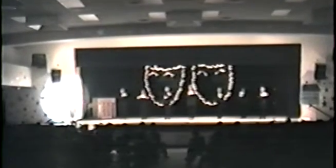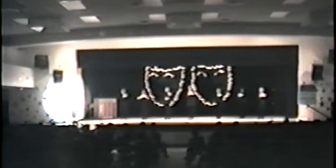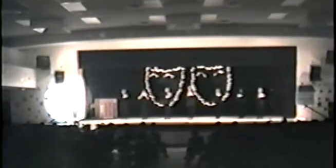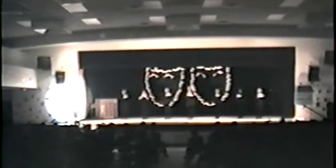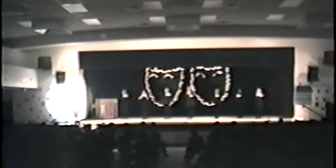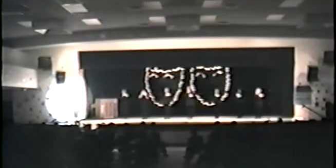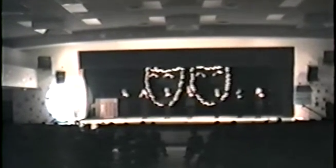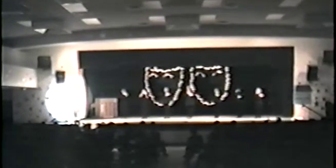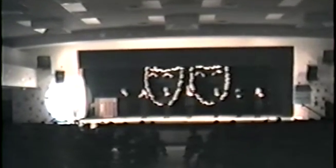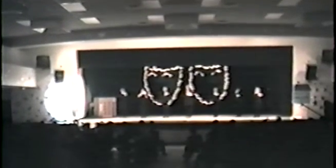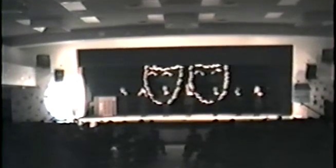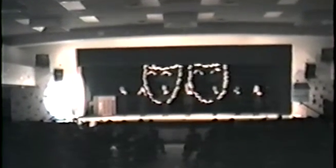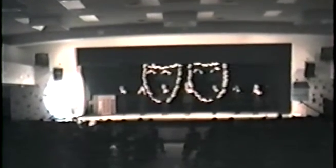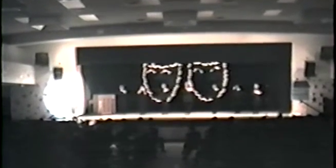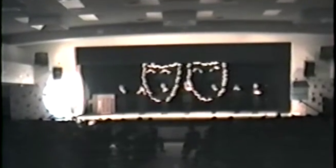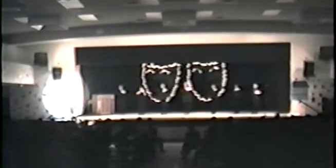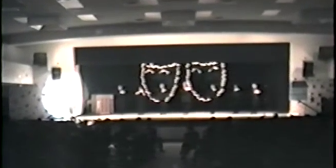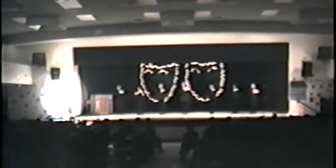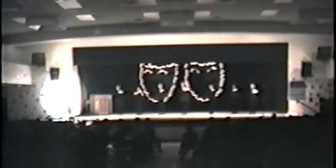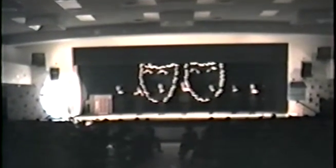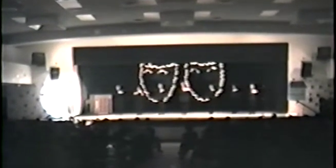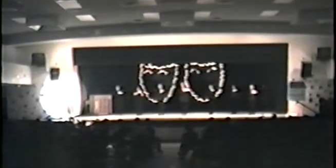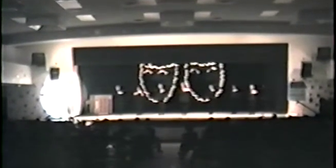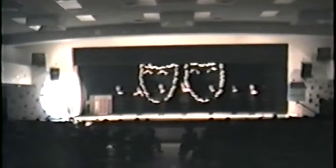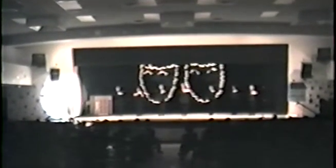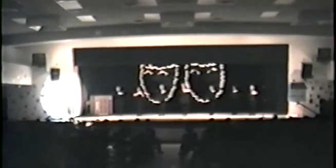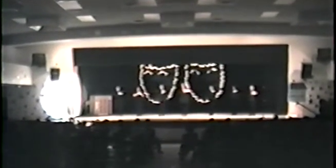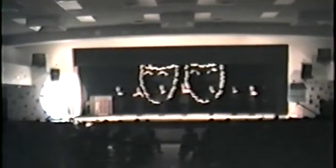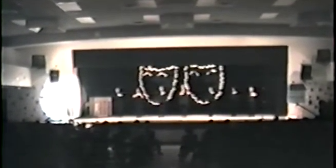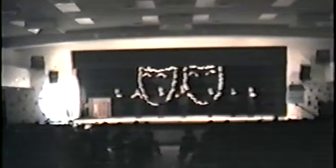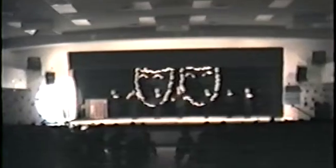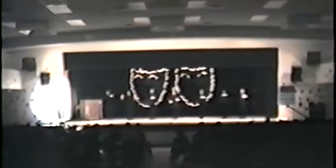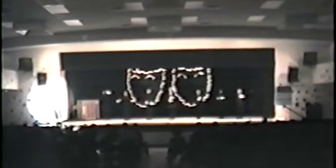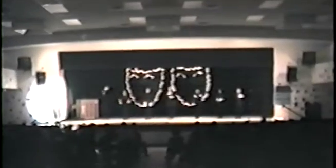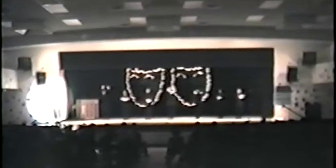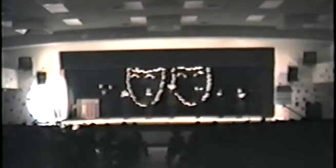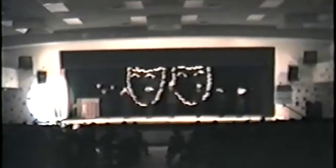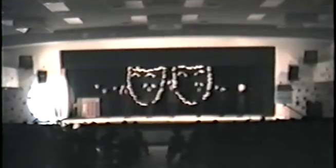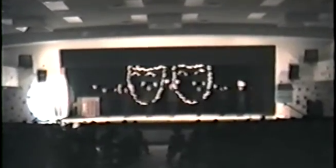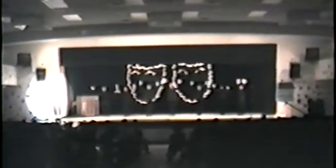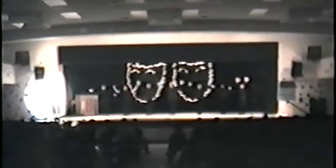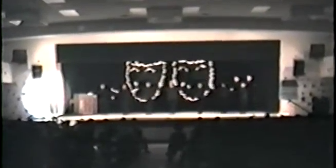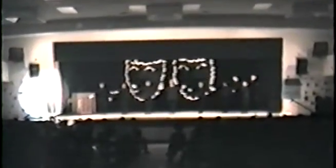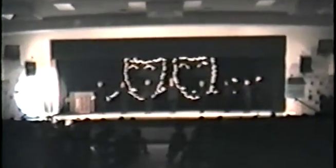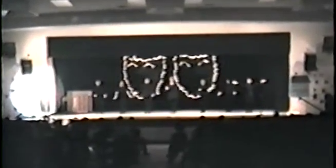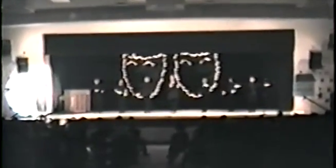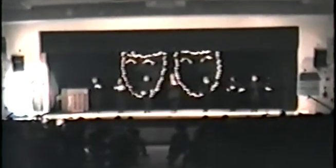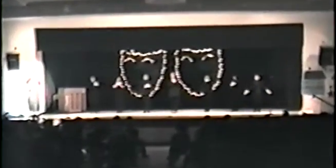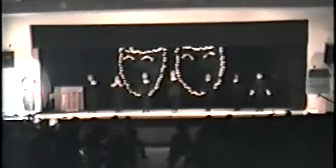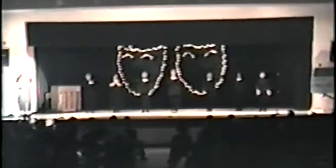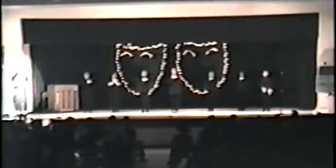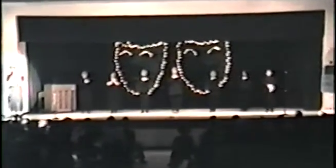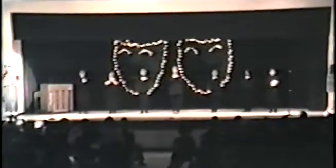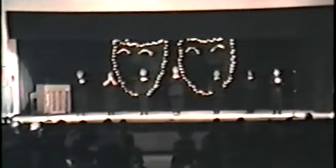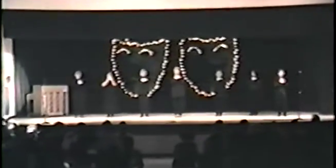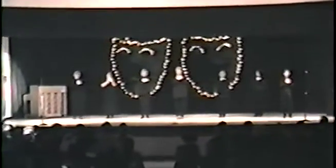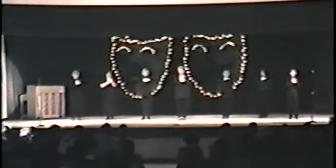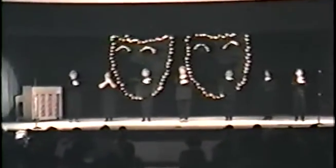all inside of me. The greatest love